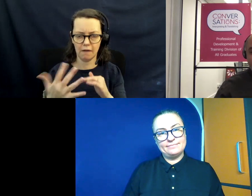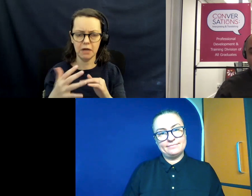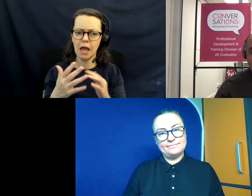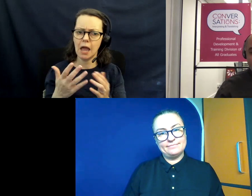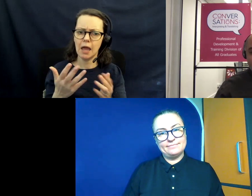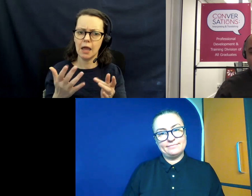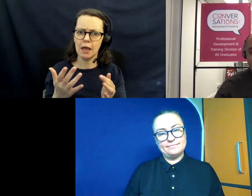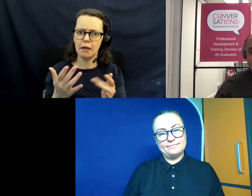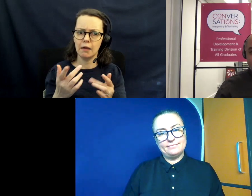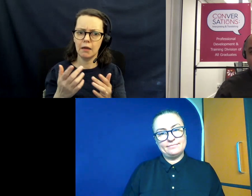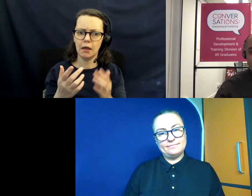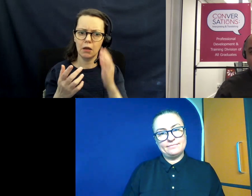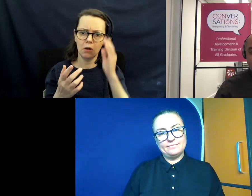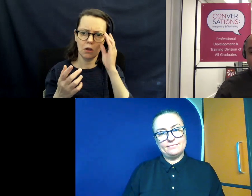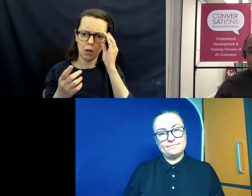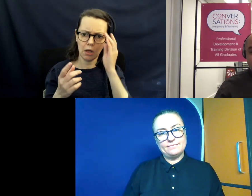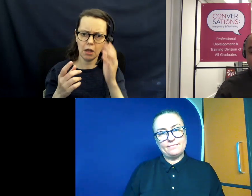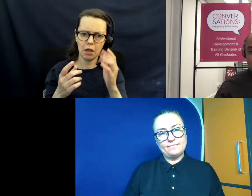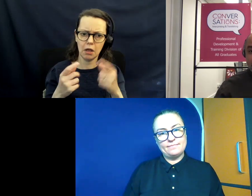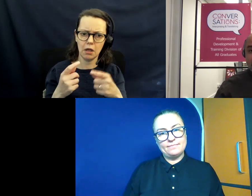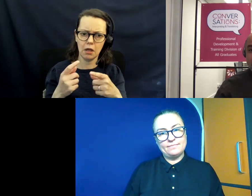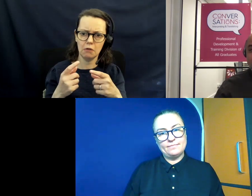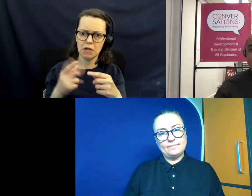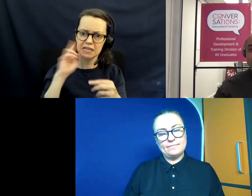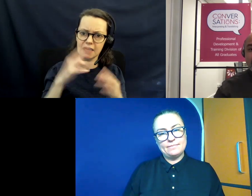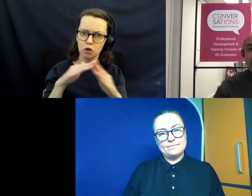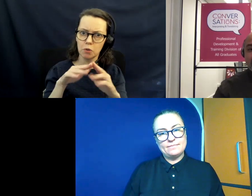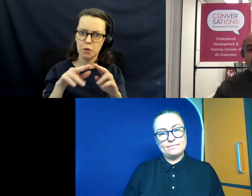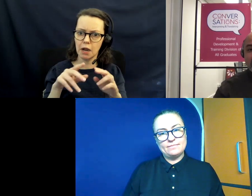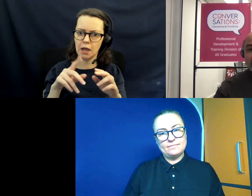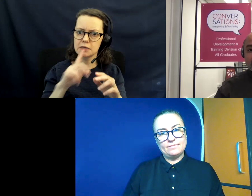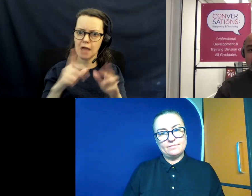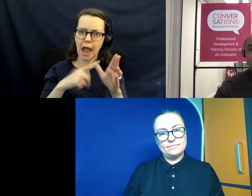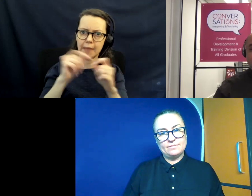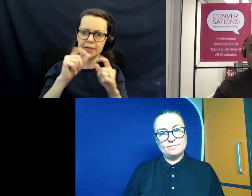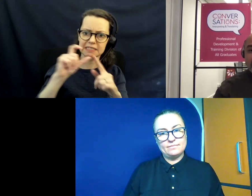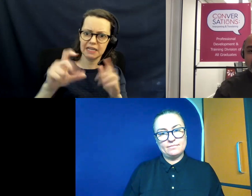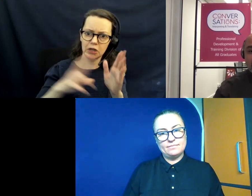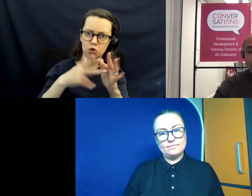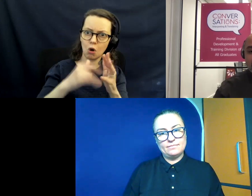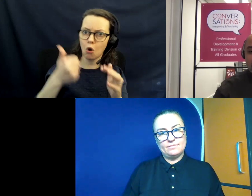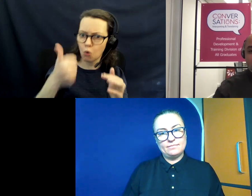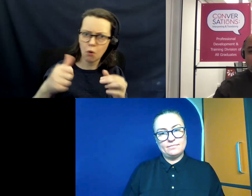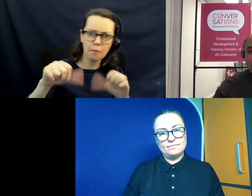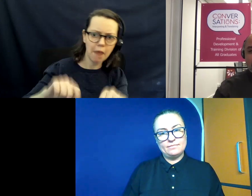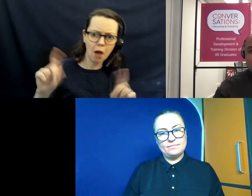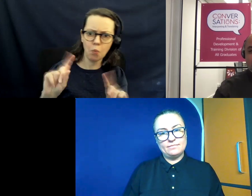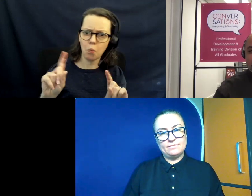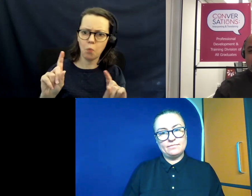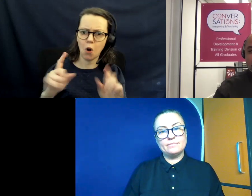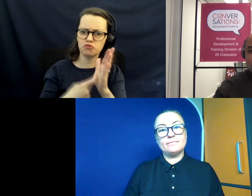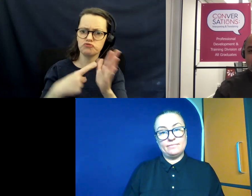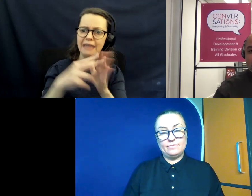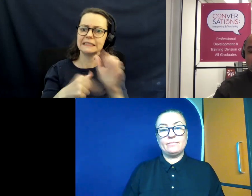how is the bulletin being perceived? Are you getting any feedback from ABC? Are you getting any metrics? What are the ratings